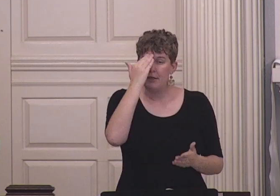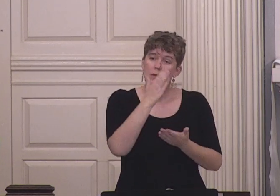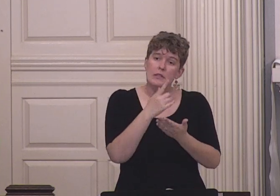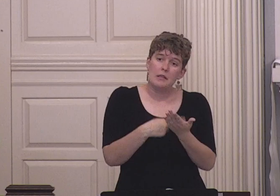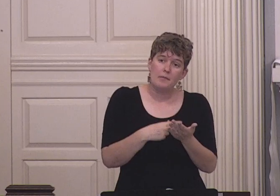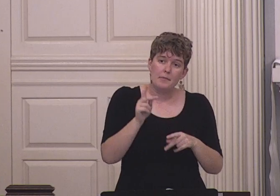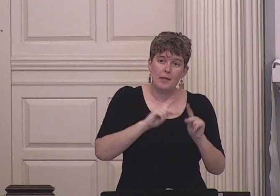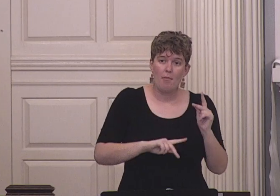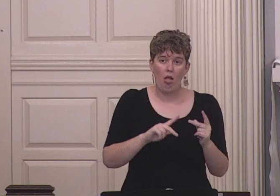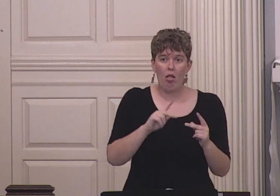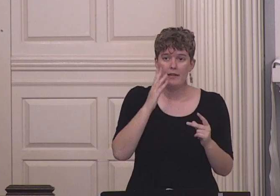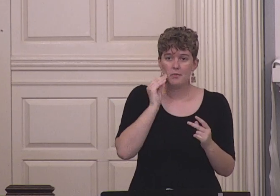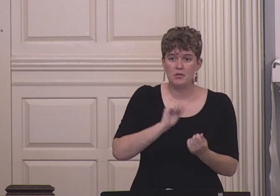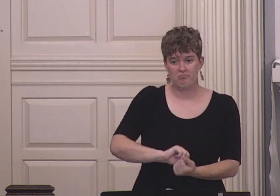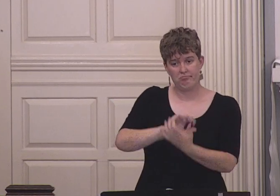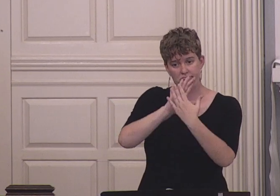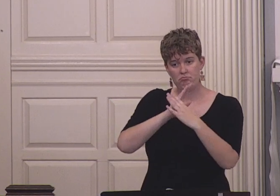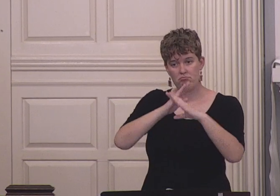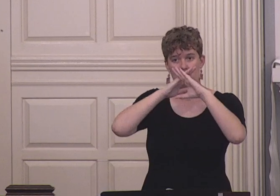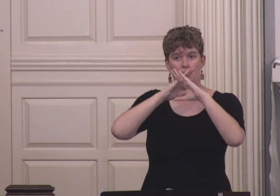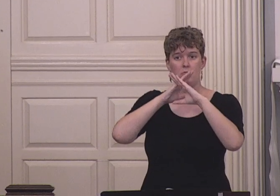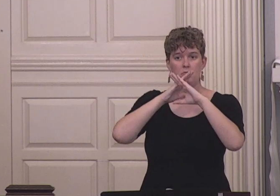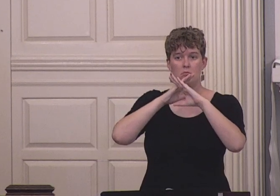encounter opposition